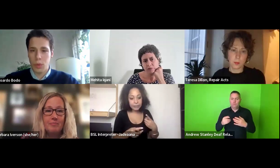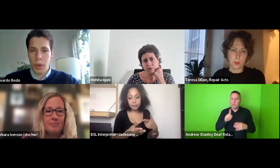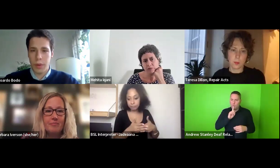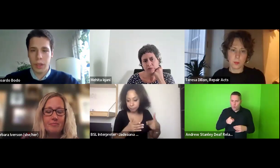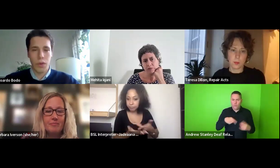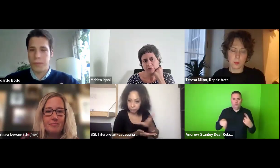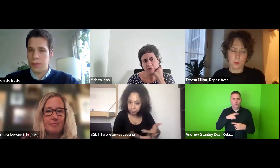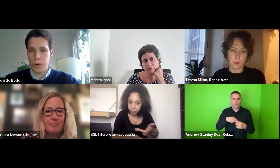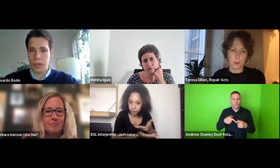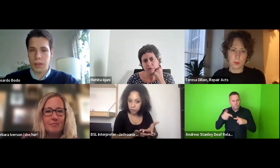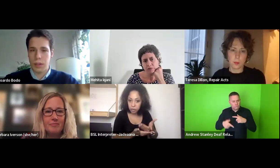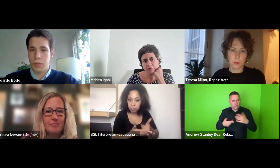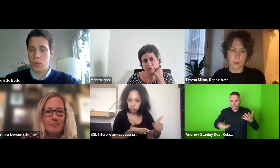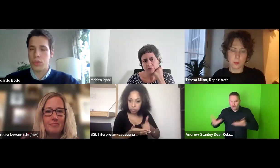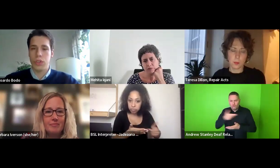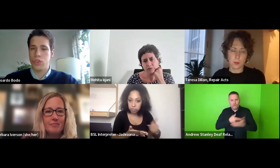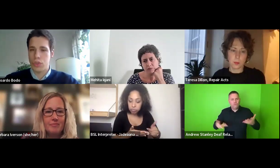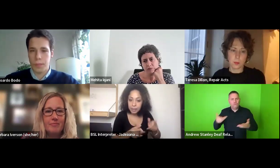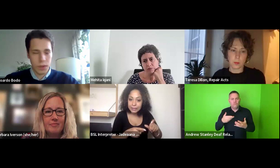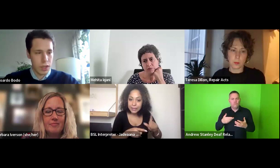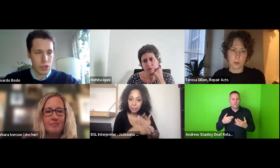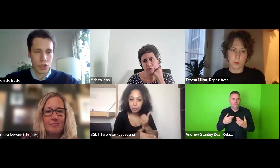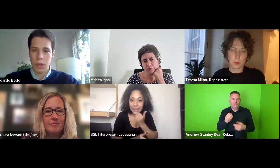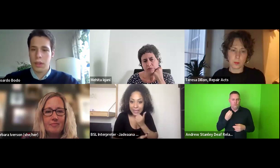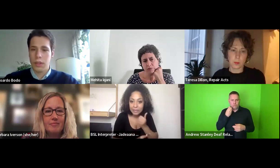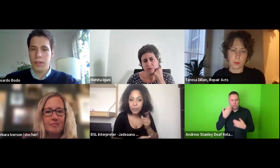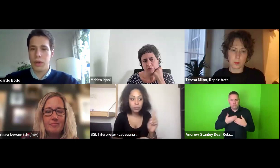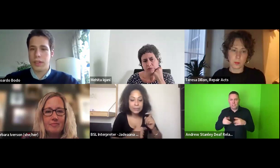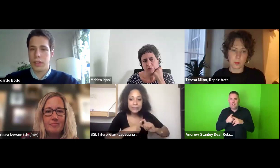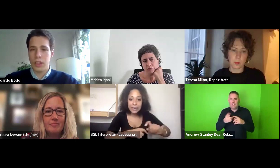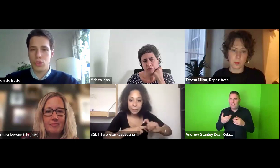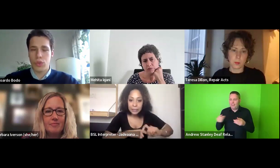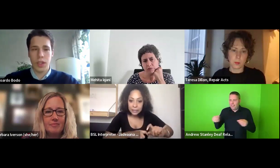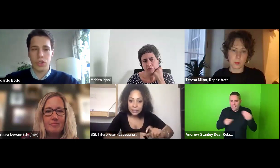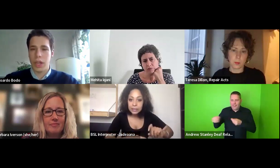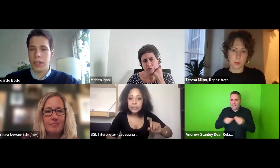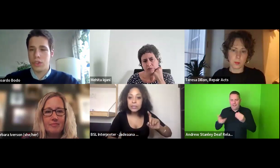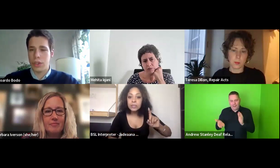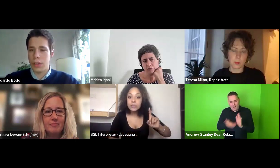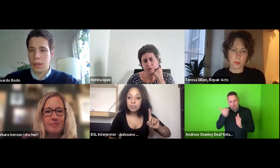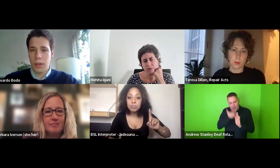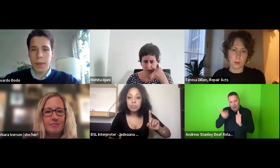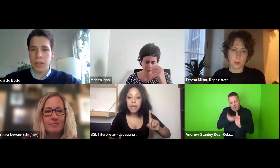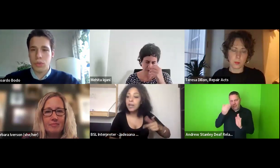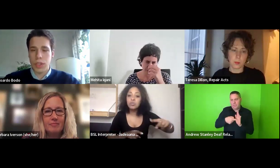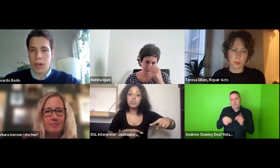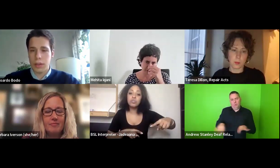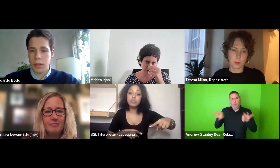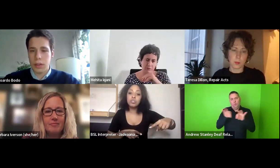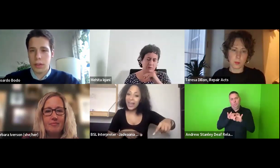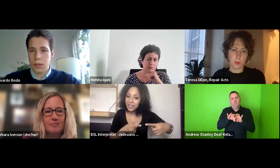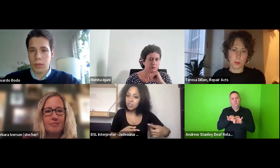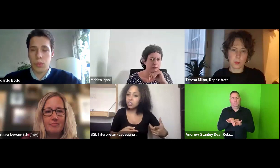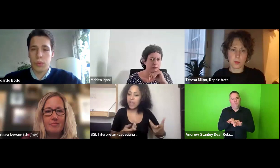to being wary of different, of course, conditions of privilege, different issues that are challenged, but to